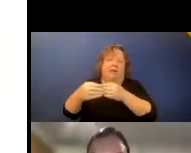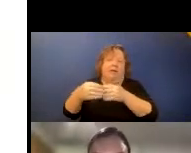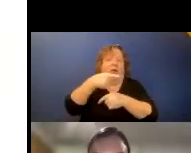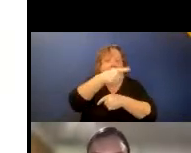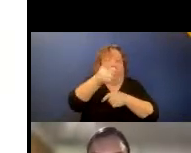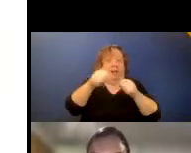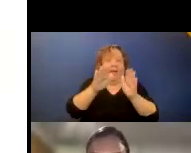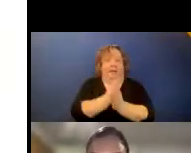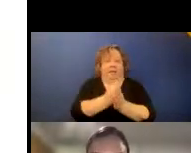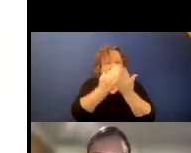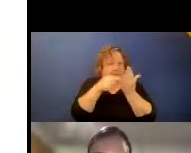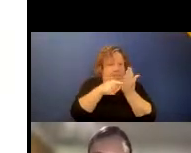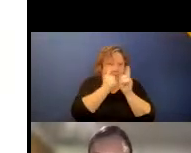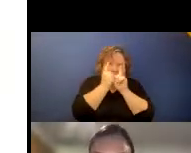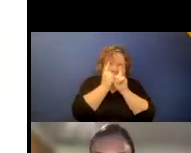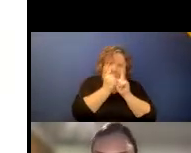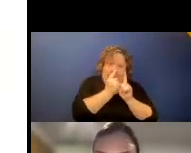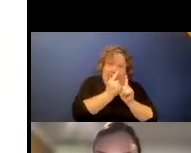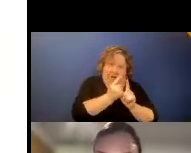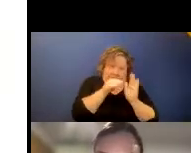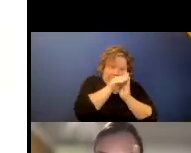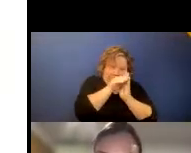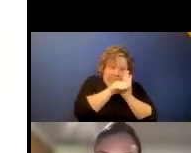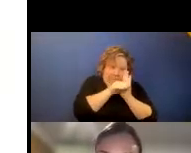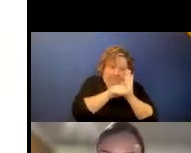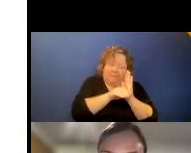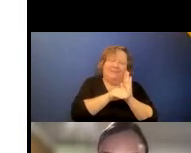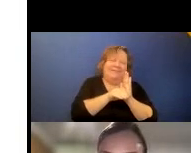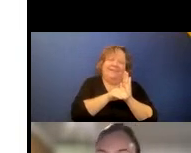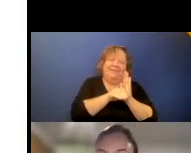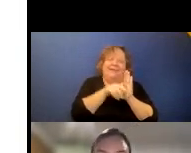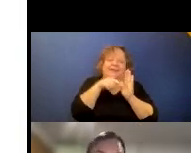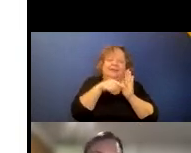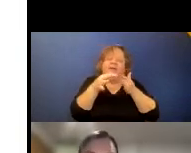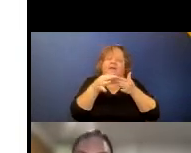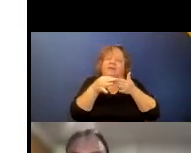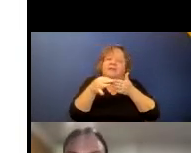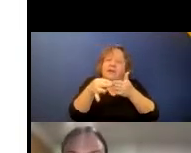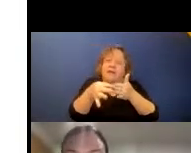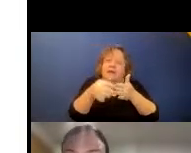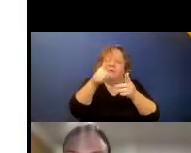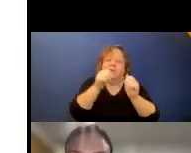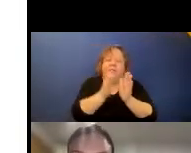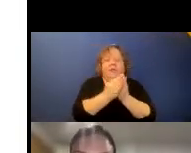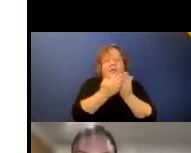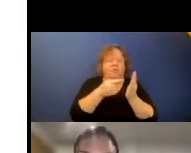be working on disability inclusive and sensitive services one day, and then you might switch to,